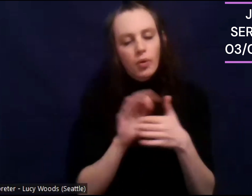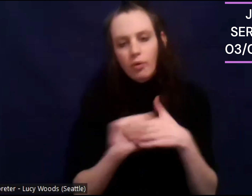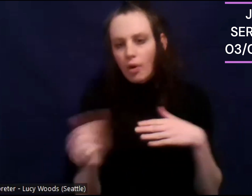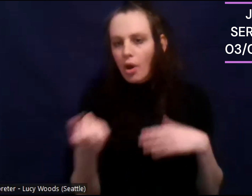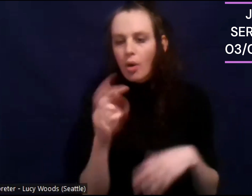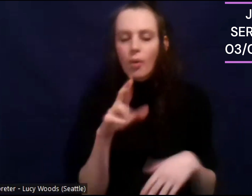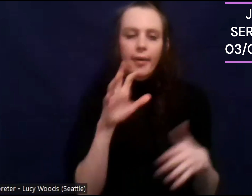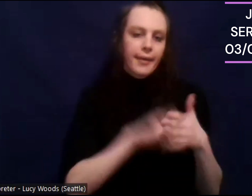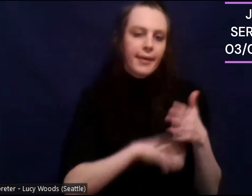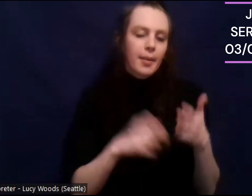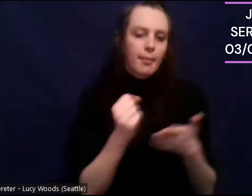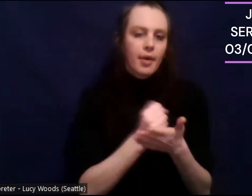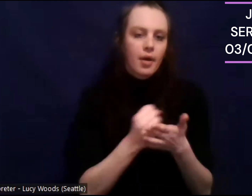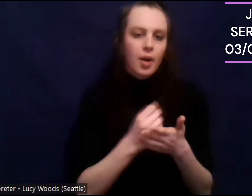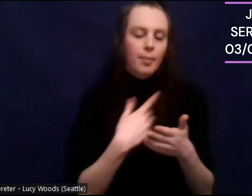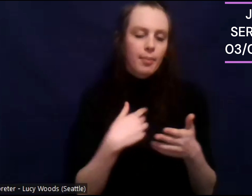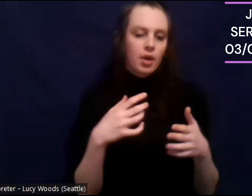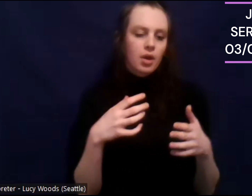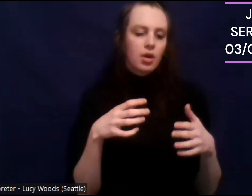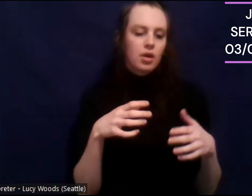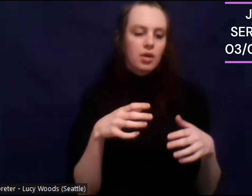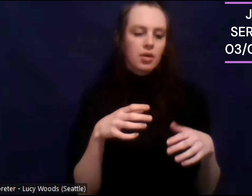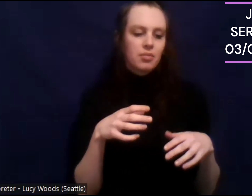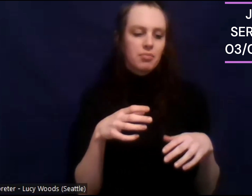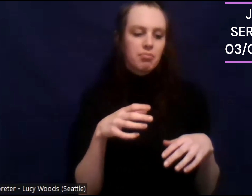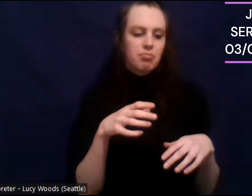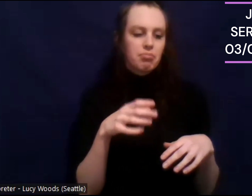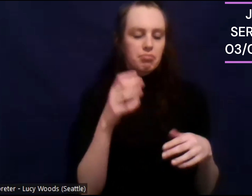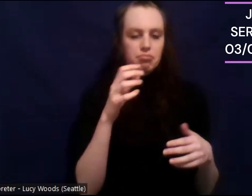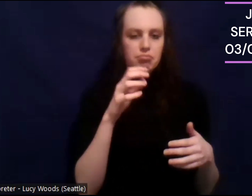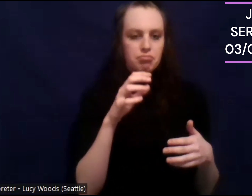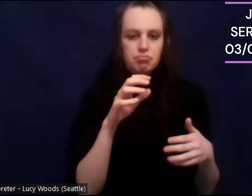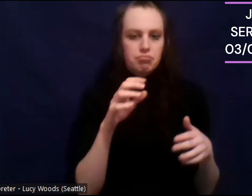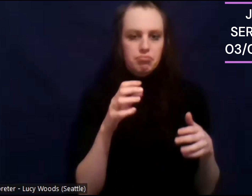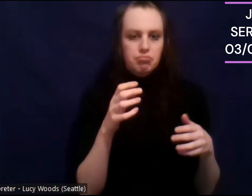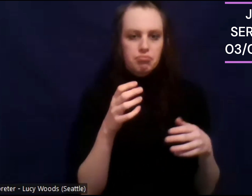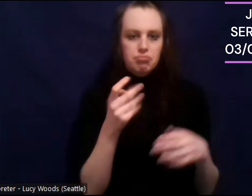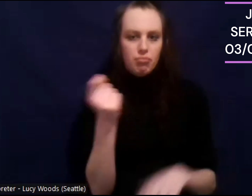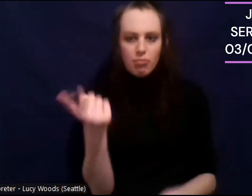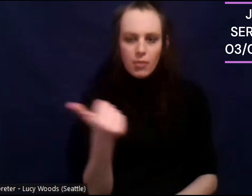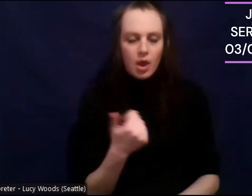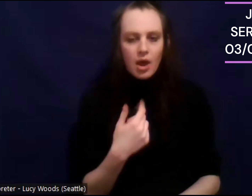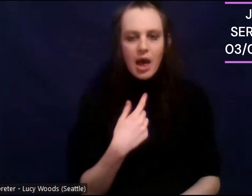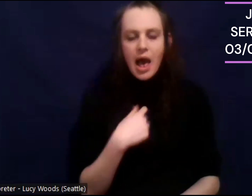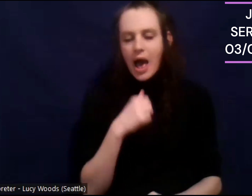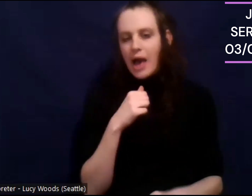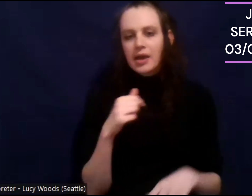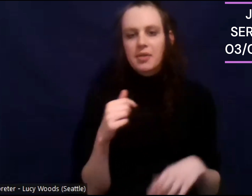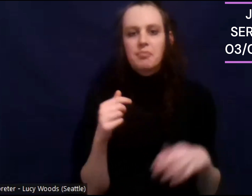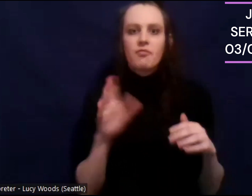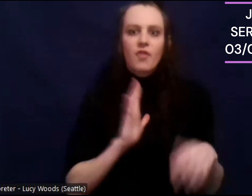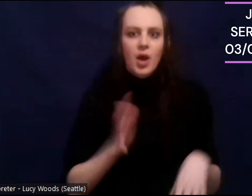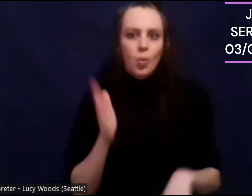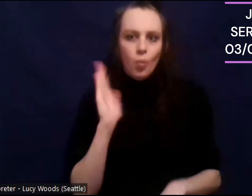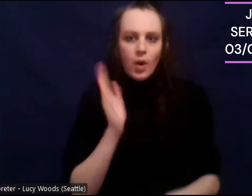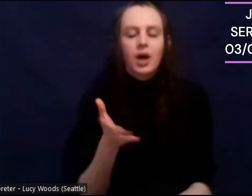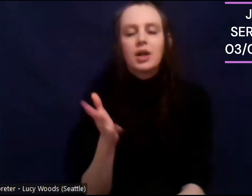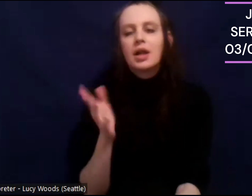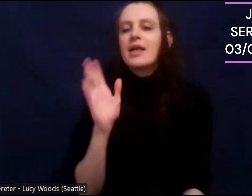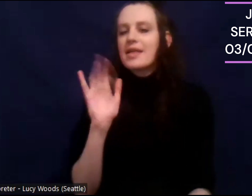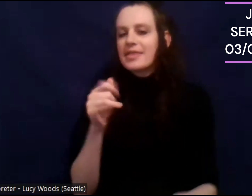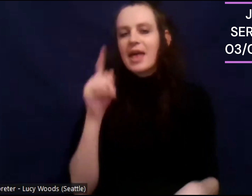and a block of ice in the freezer, I won't go do this. It's this delusional thinking. It's this delusional thinking that tells